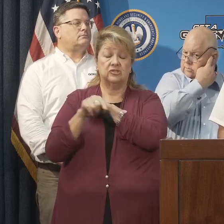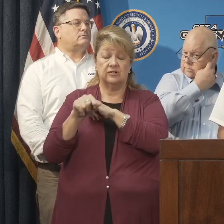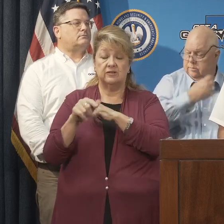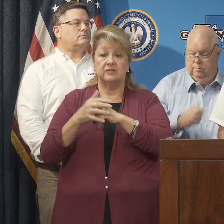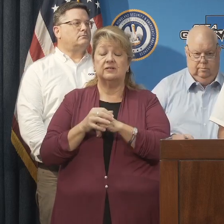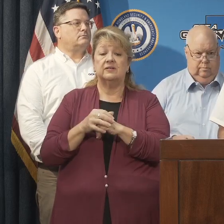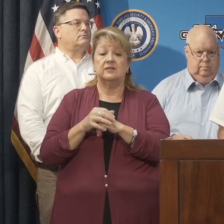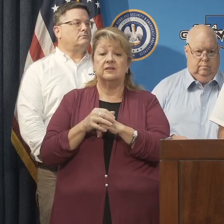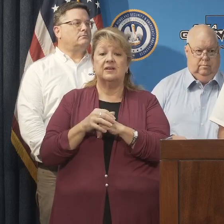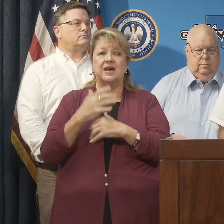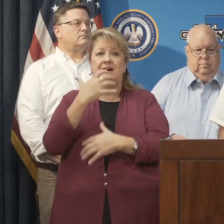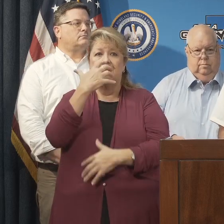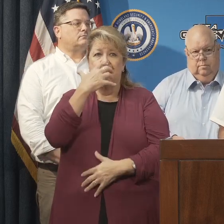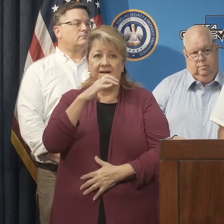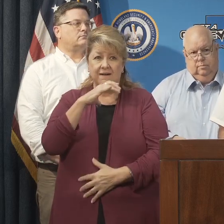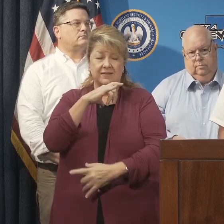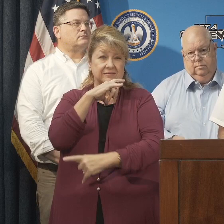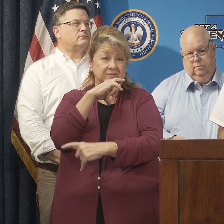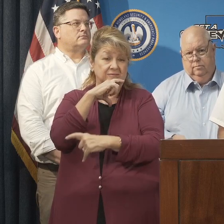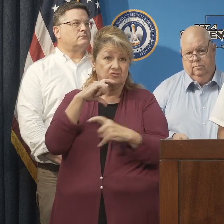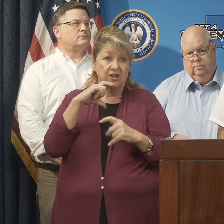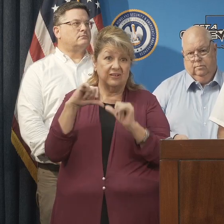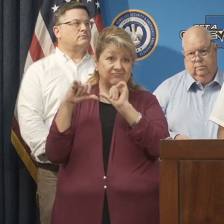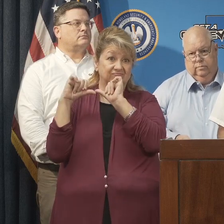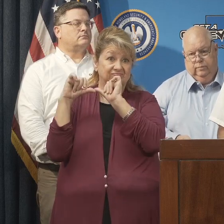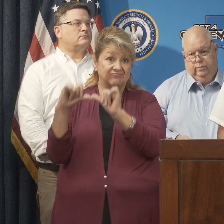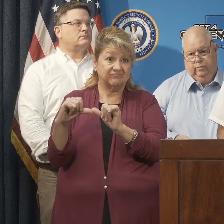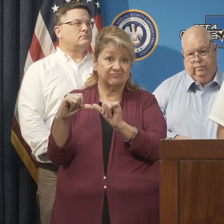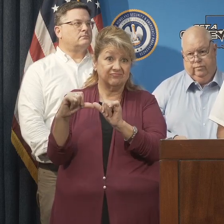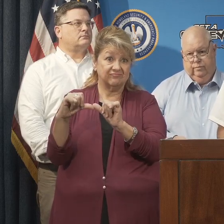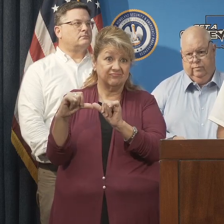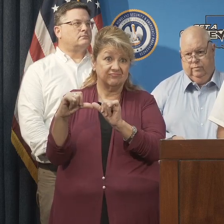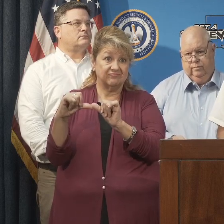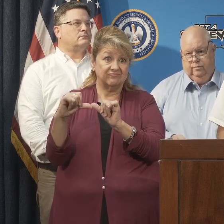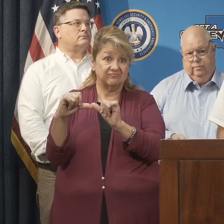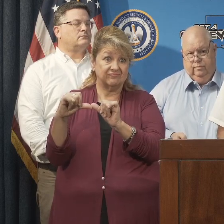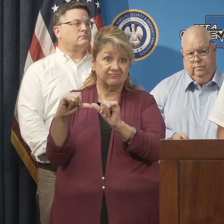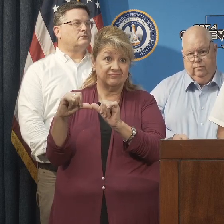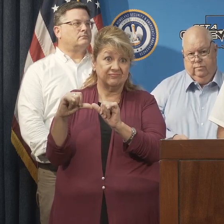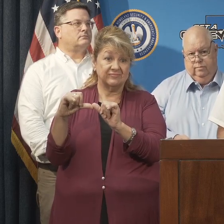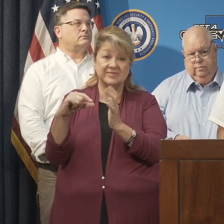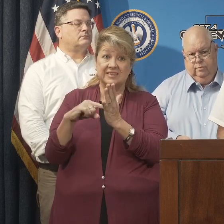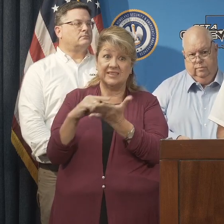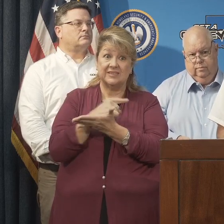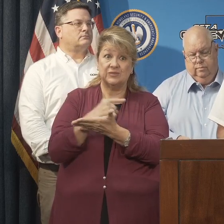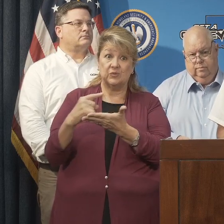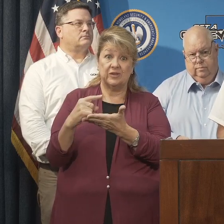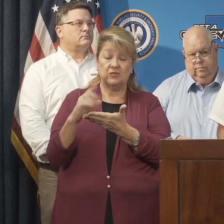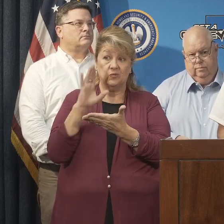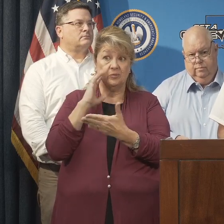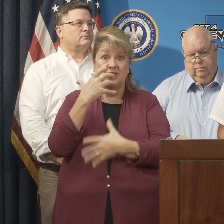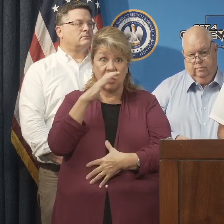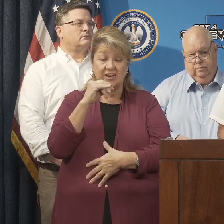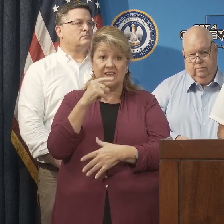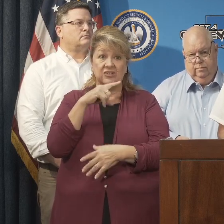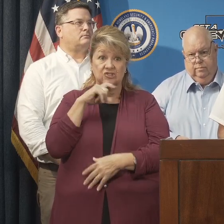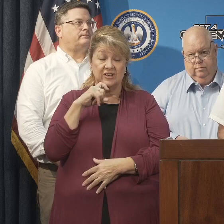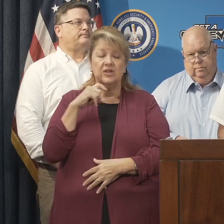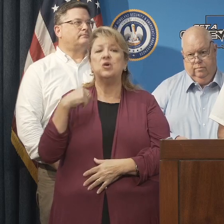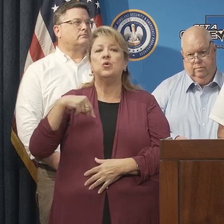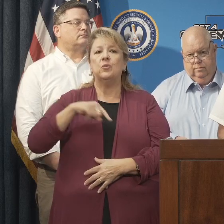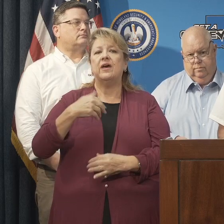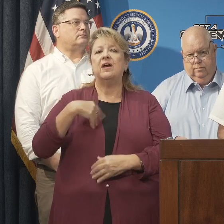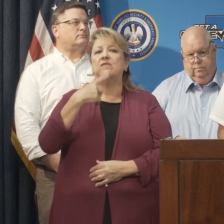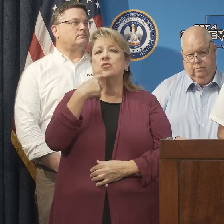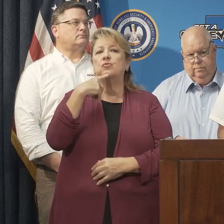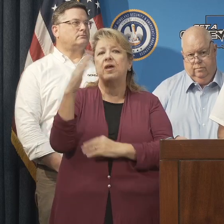Hot and dry conditions are going to continue for the remainder of this week. We are in a red flag